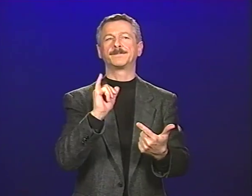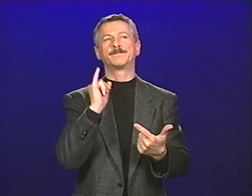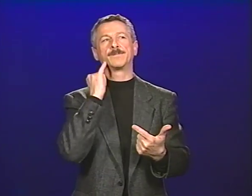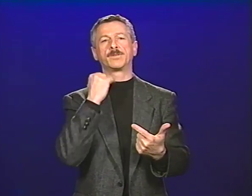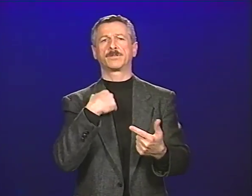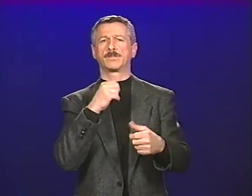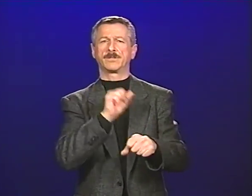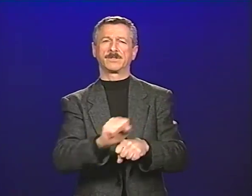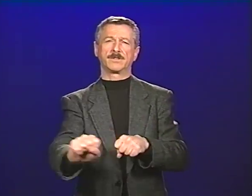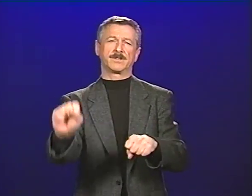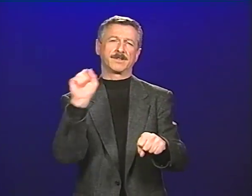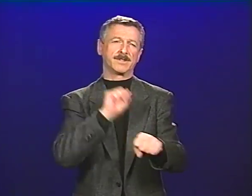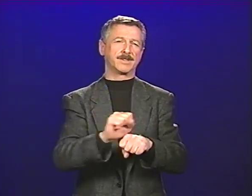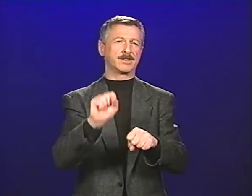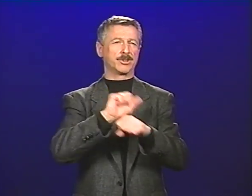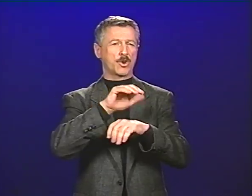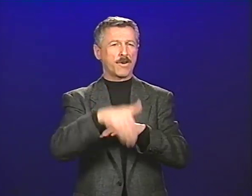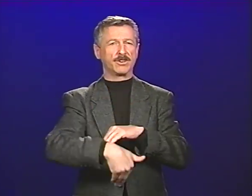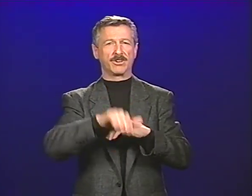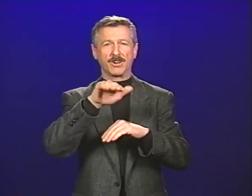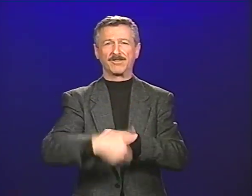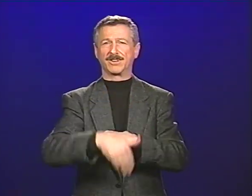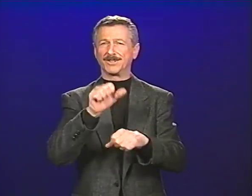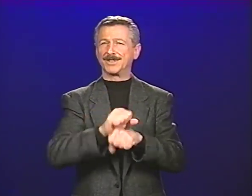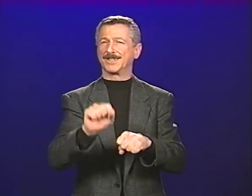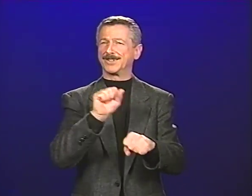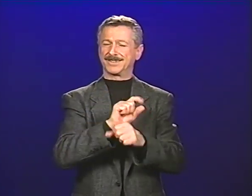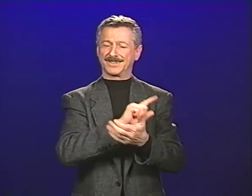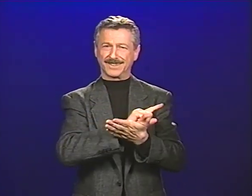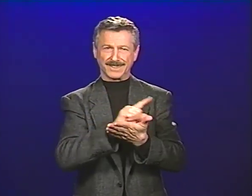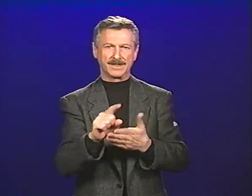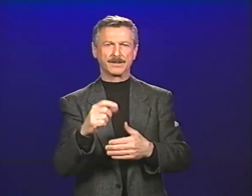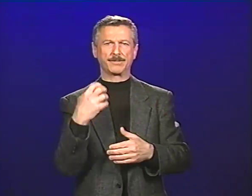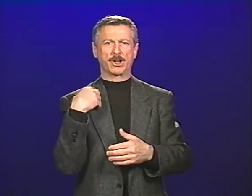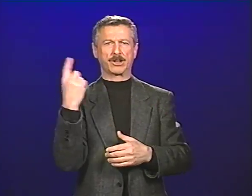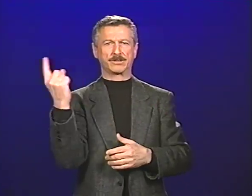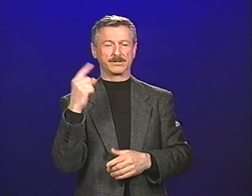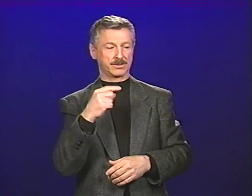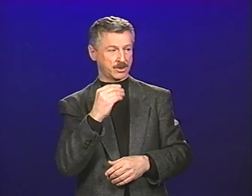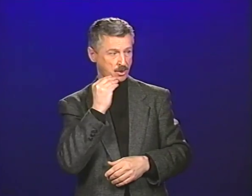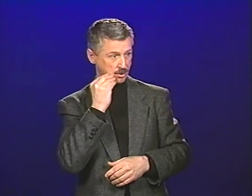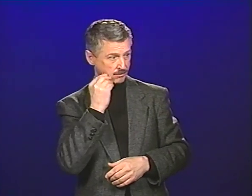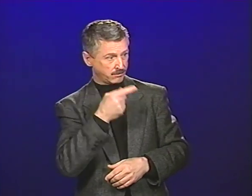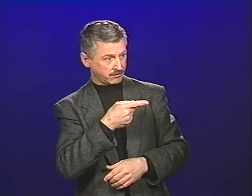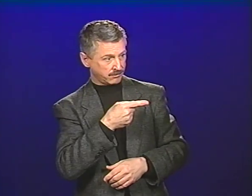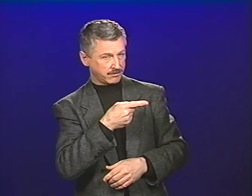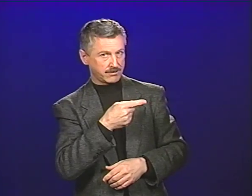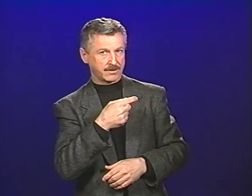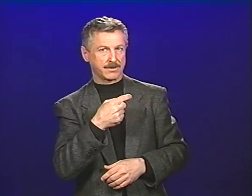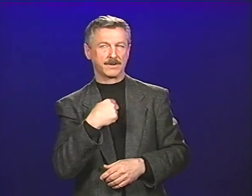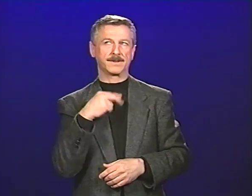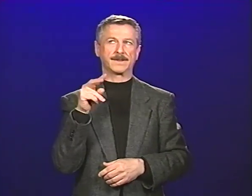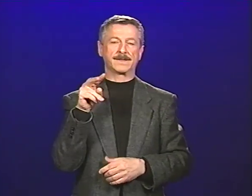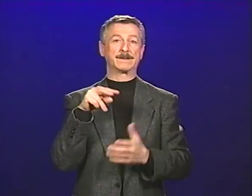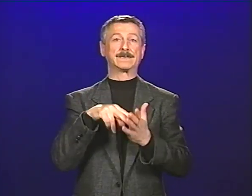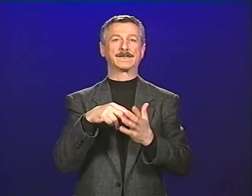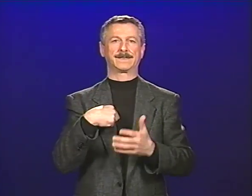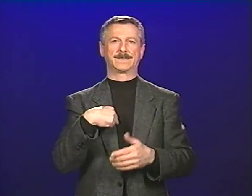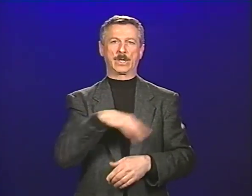It can function as a command. If I've worked overtime night after night, the boss may sign home you, but he's really saying,